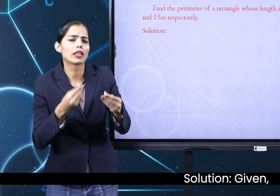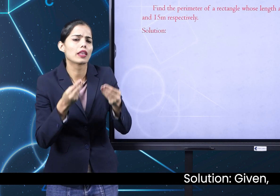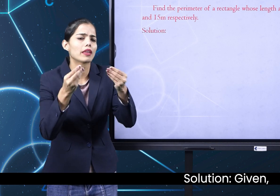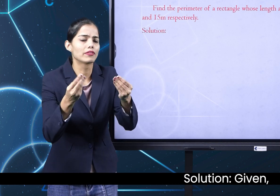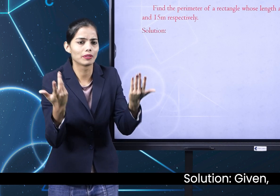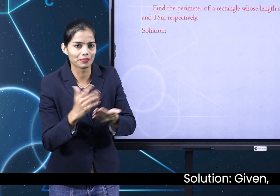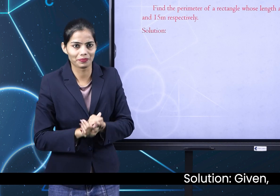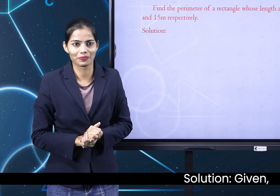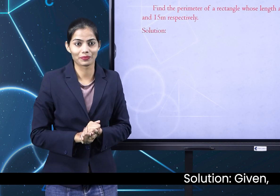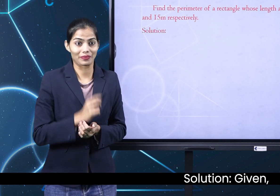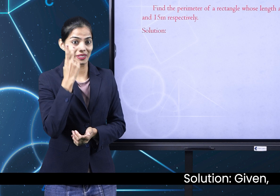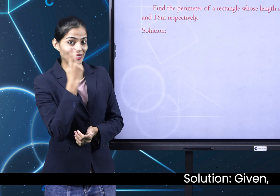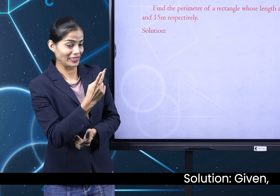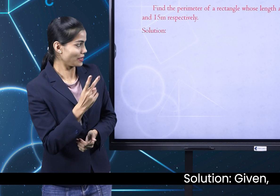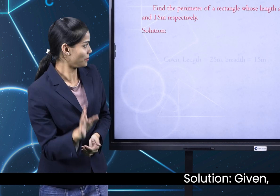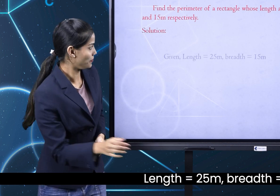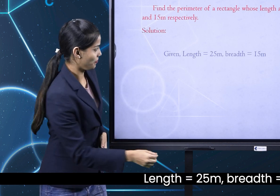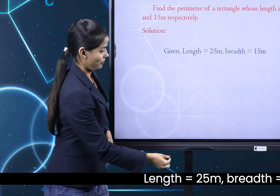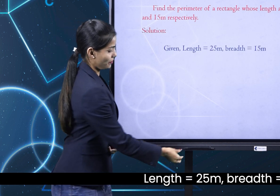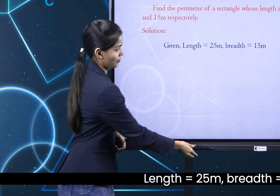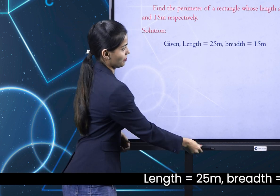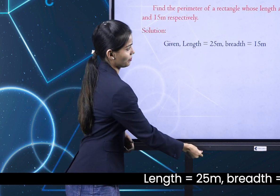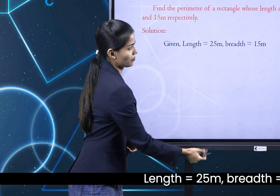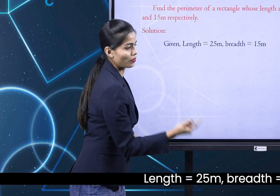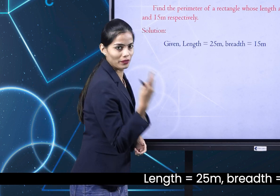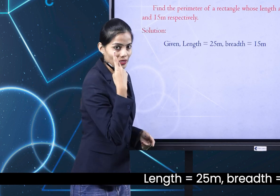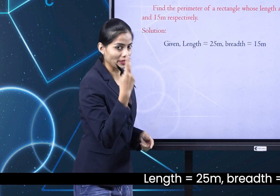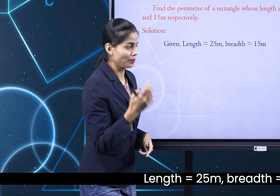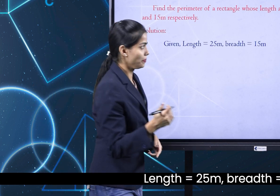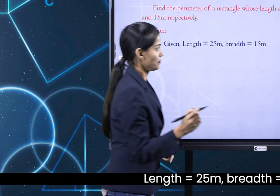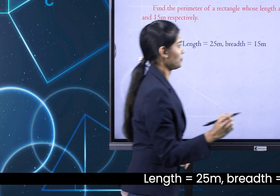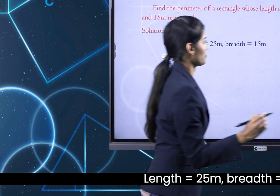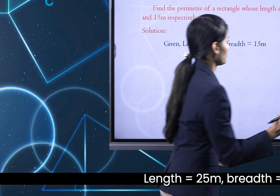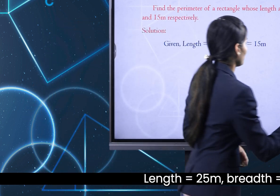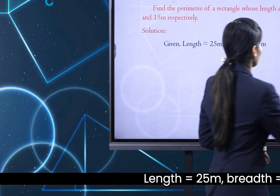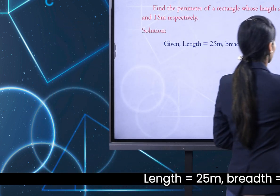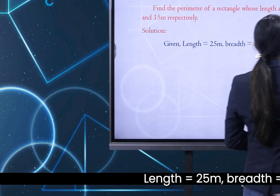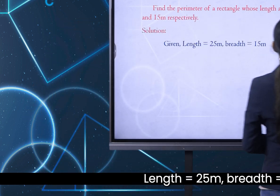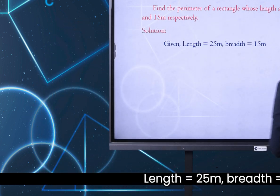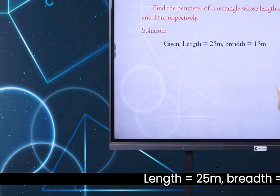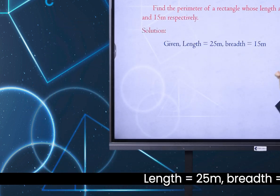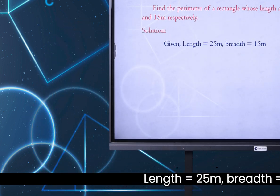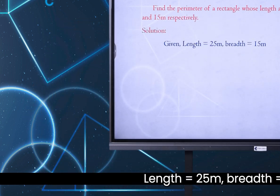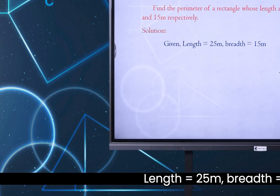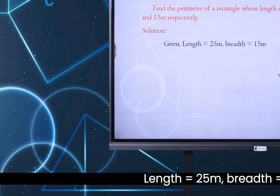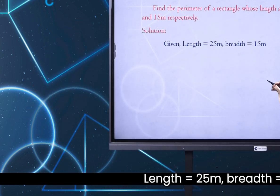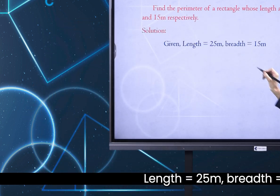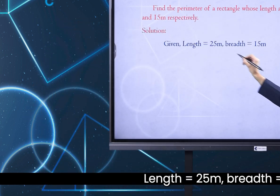Solution. Given length is equal to 25 meter, breadth is equal